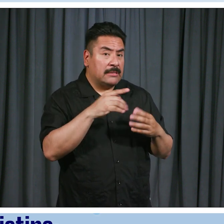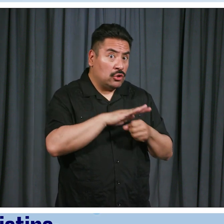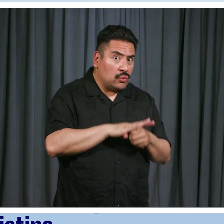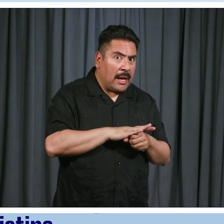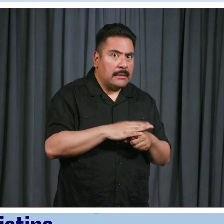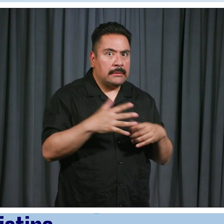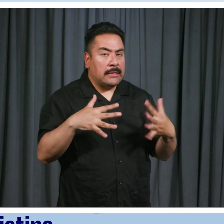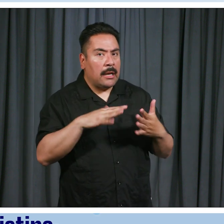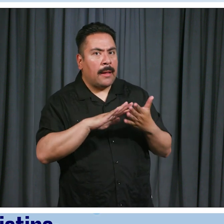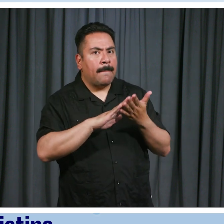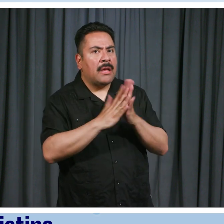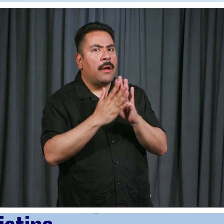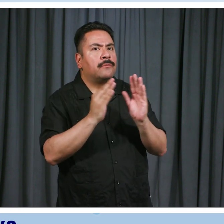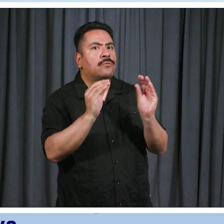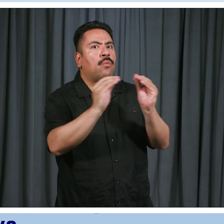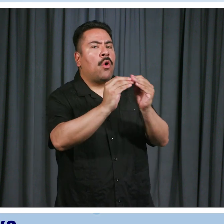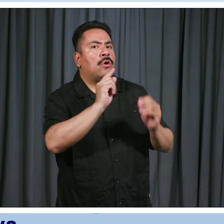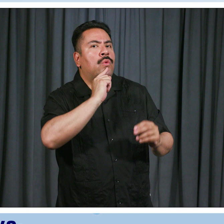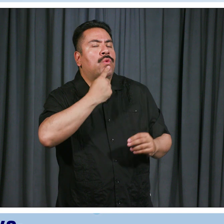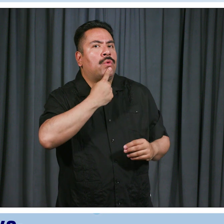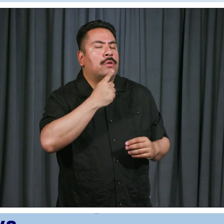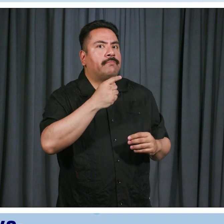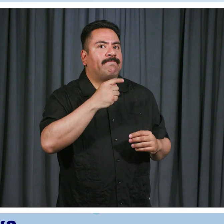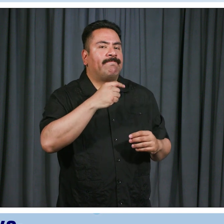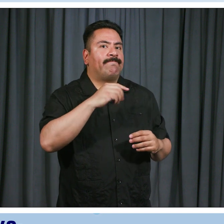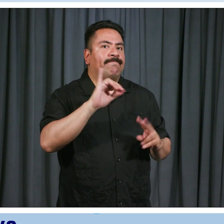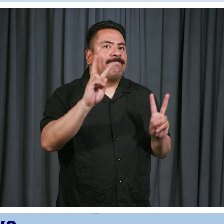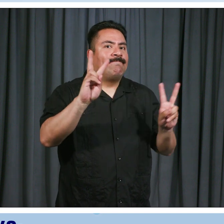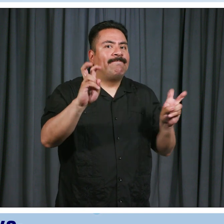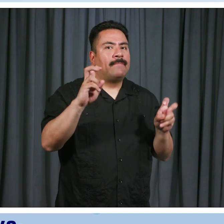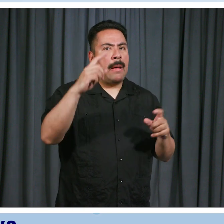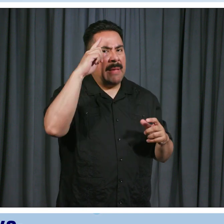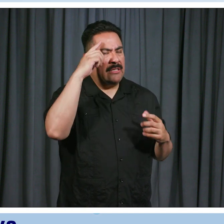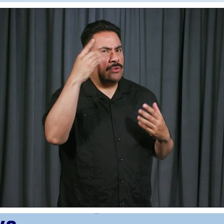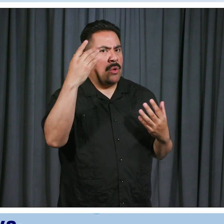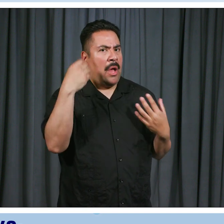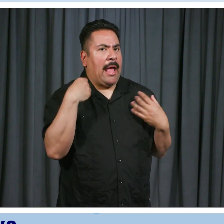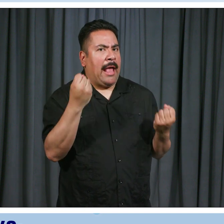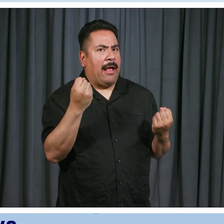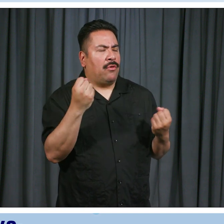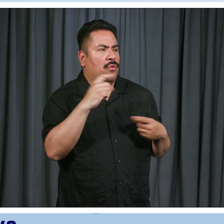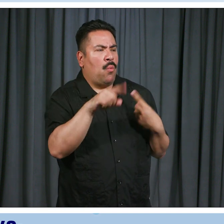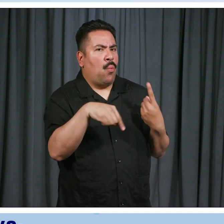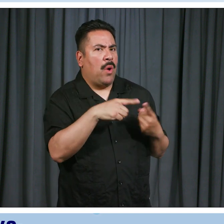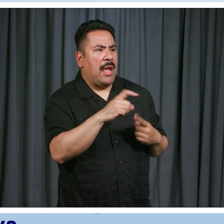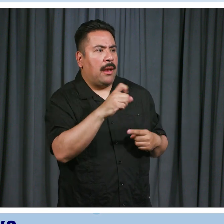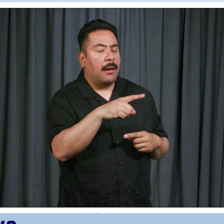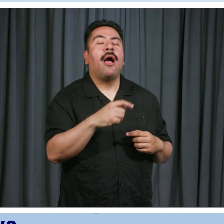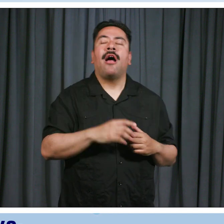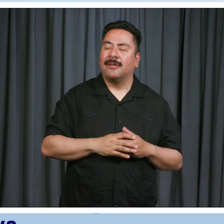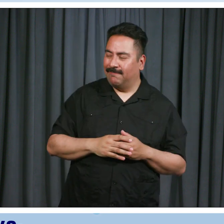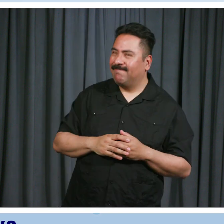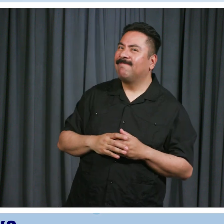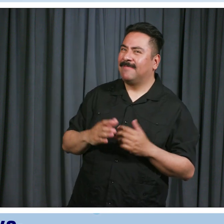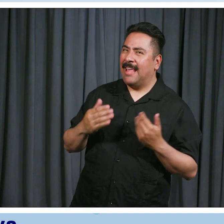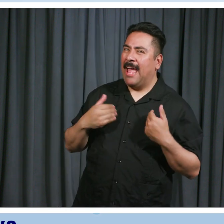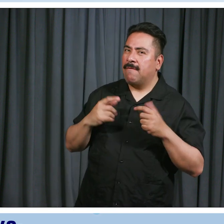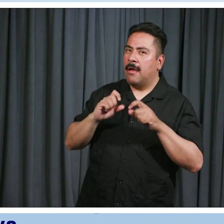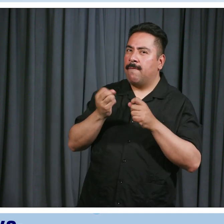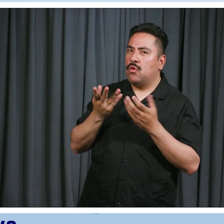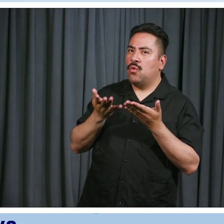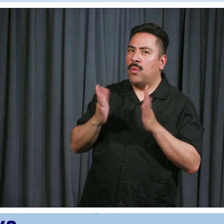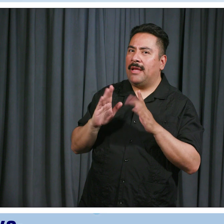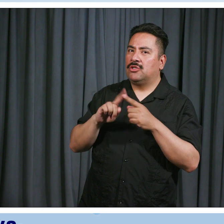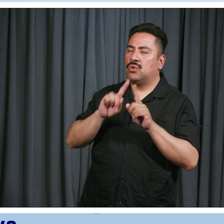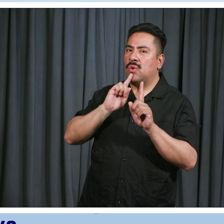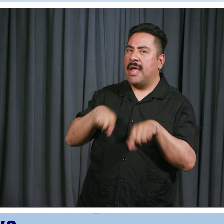more of a mental health condition? Yeah, there's a few different ways to answer that. And so let me take a step back for a